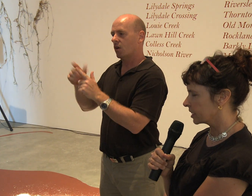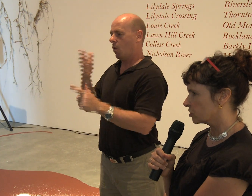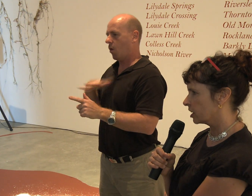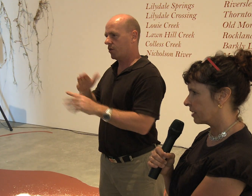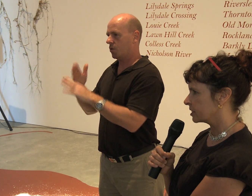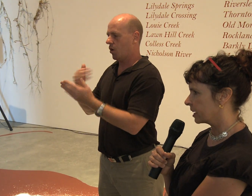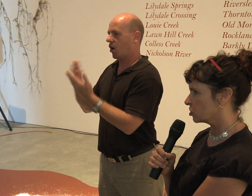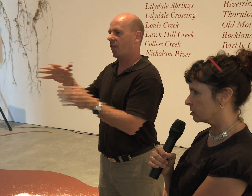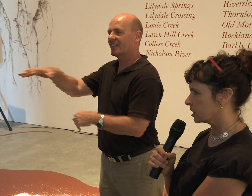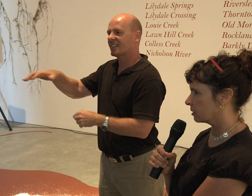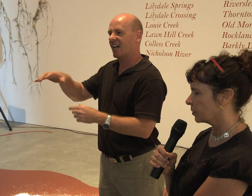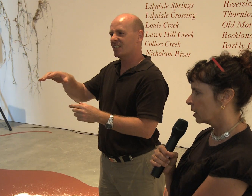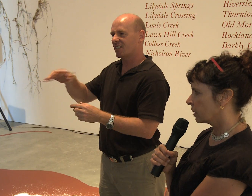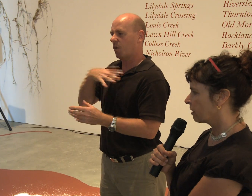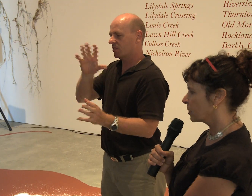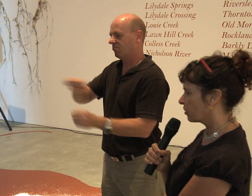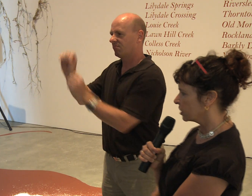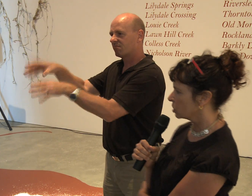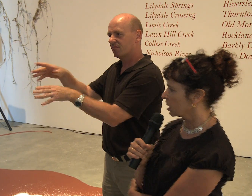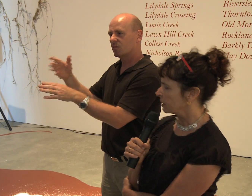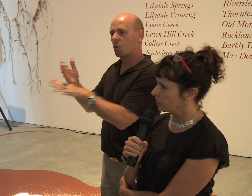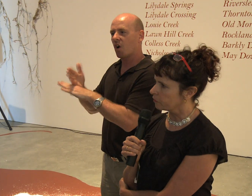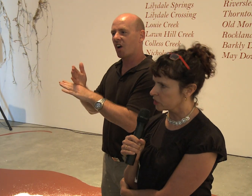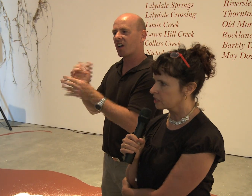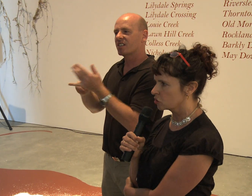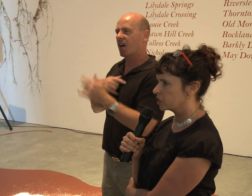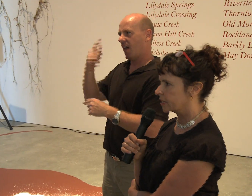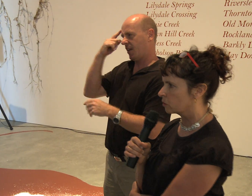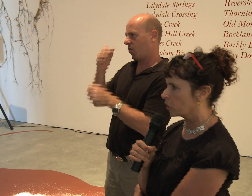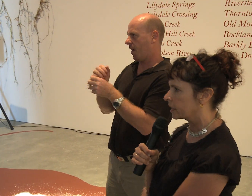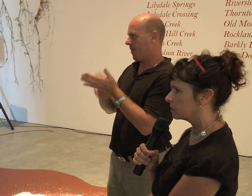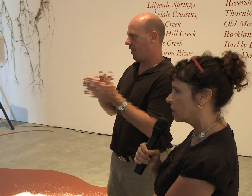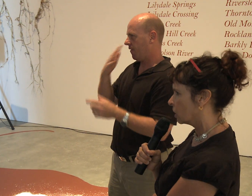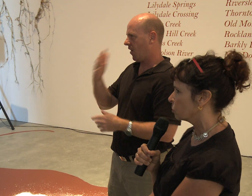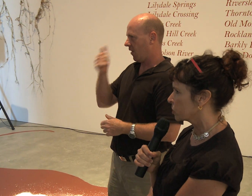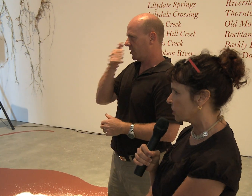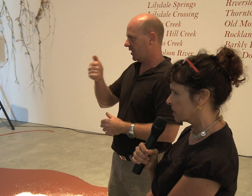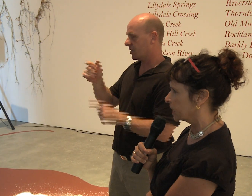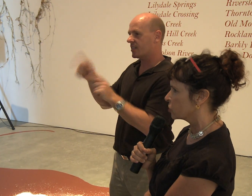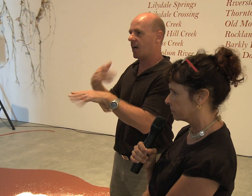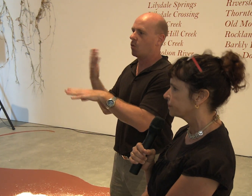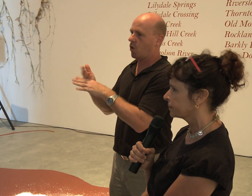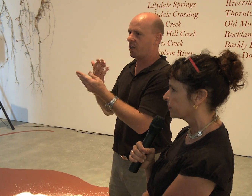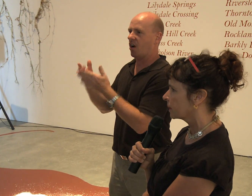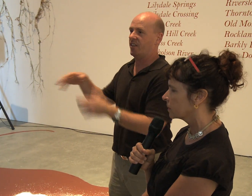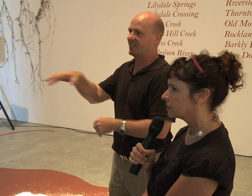Moorstone station, another station. So my grandmother thinks she might have been 5 or 6 and she started working on Moorstone